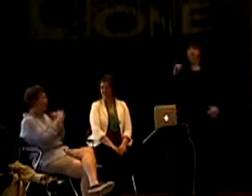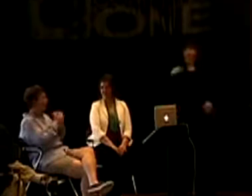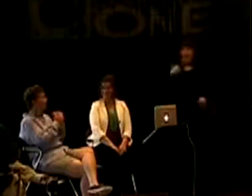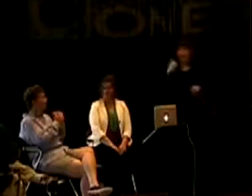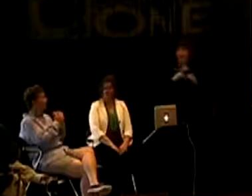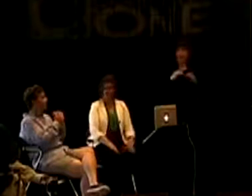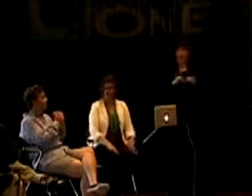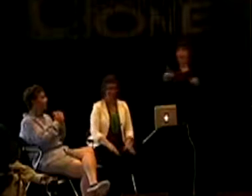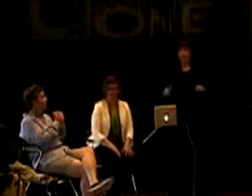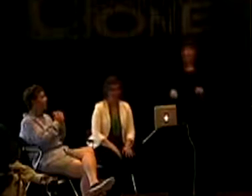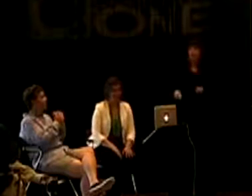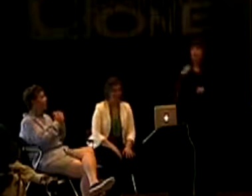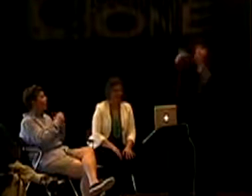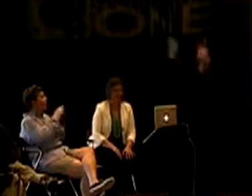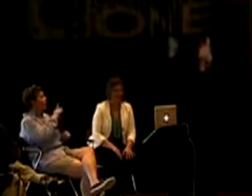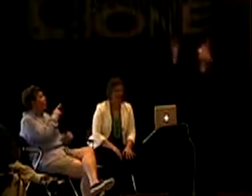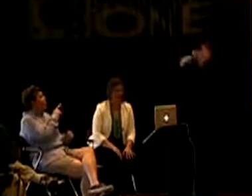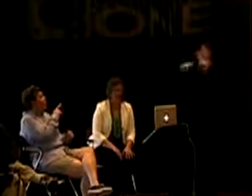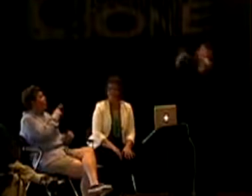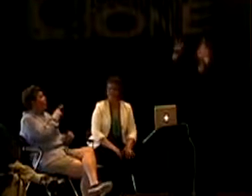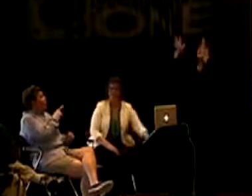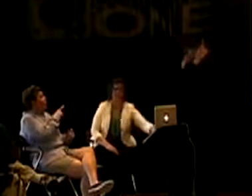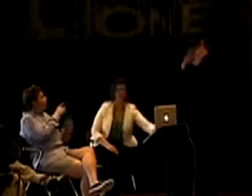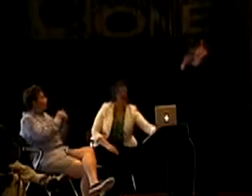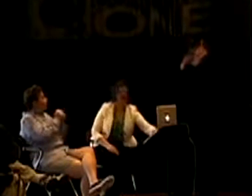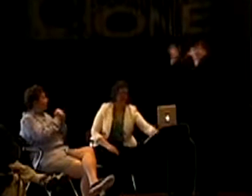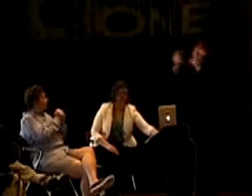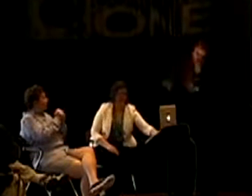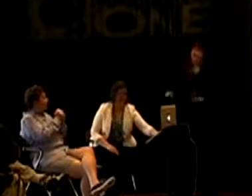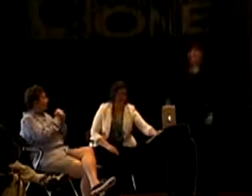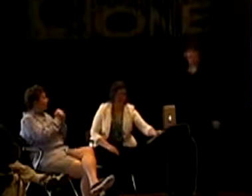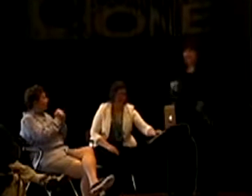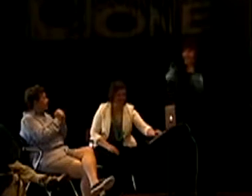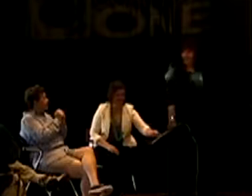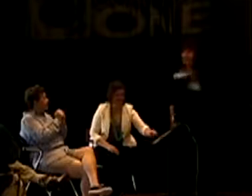that's fantastic. Great job, you guys. Seriously.